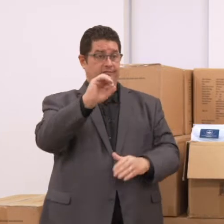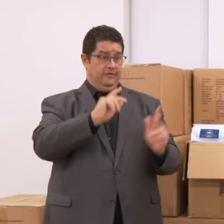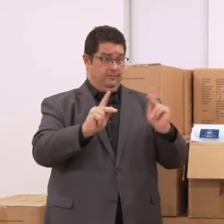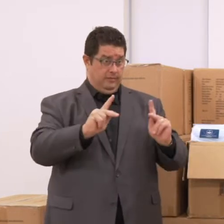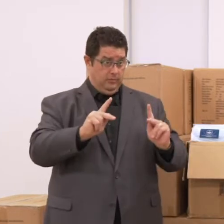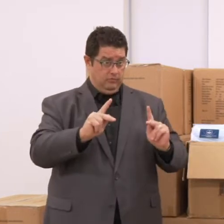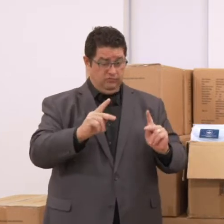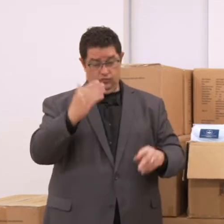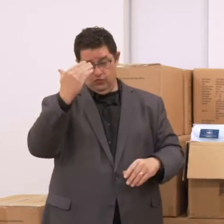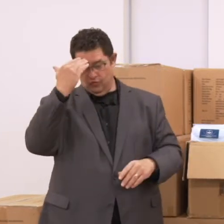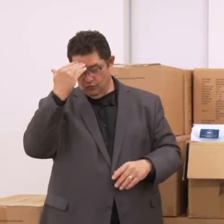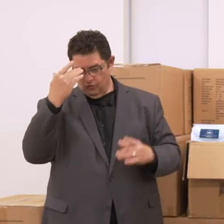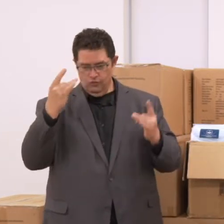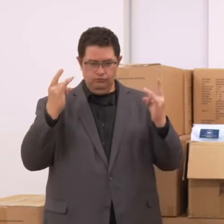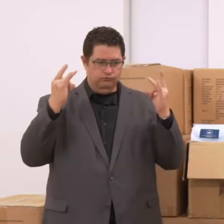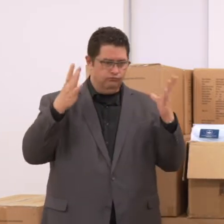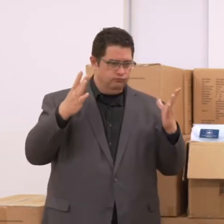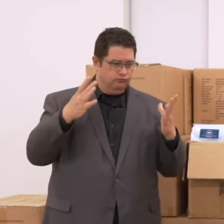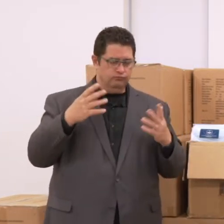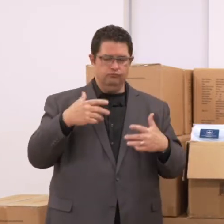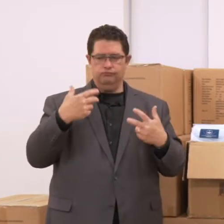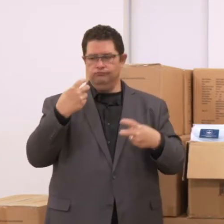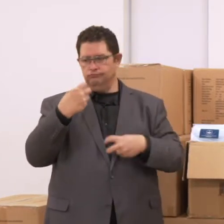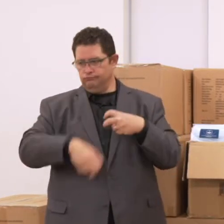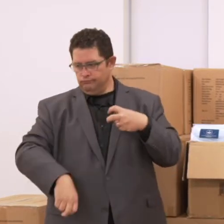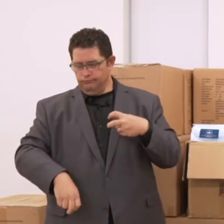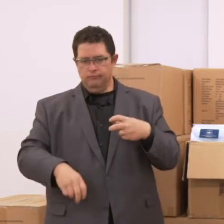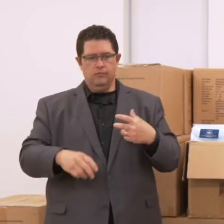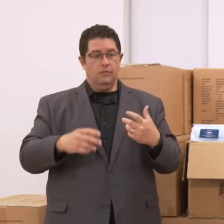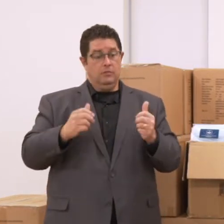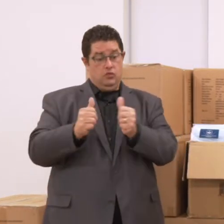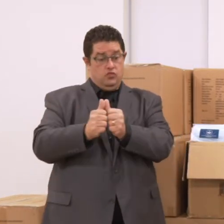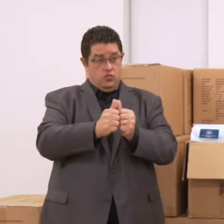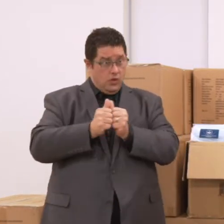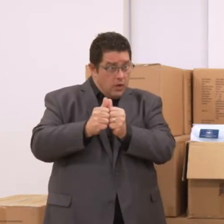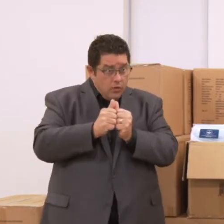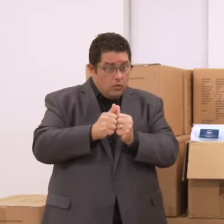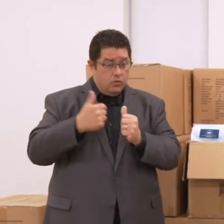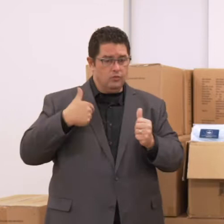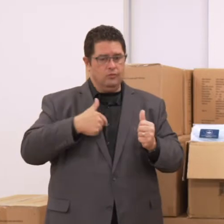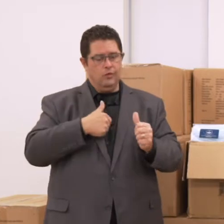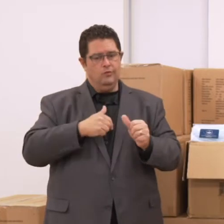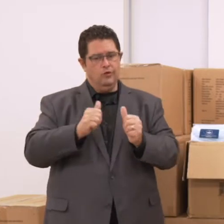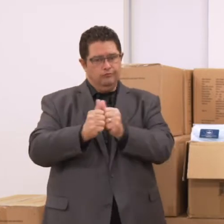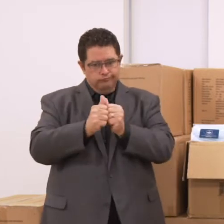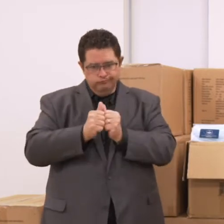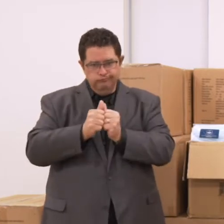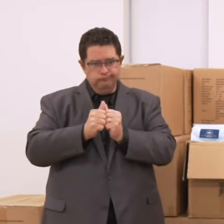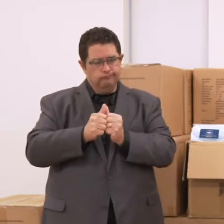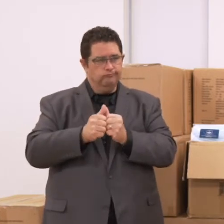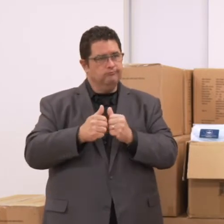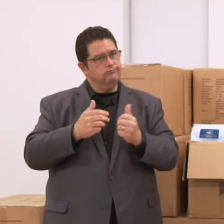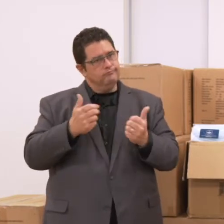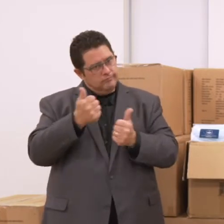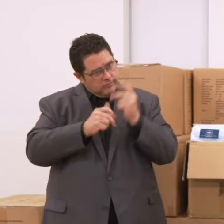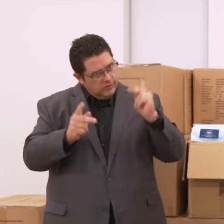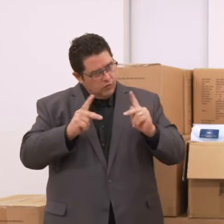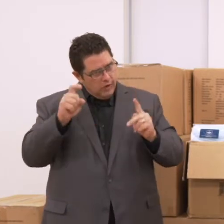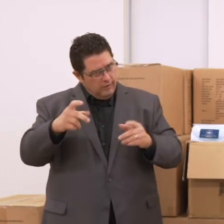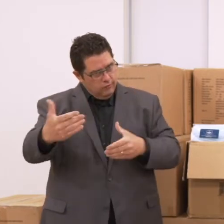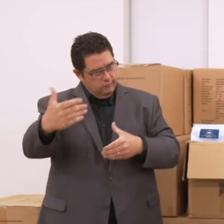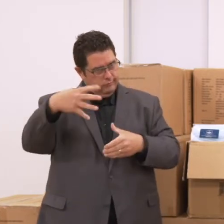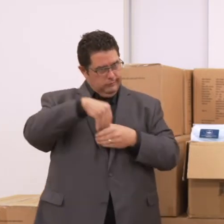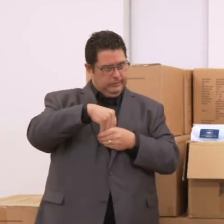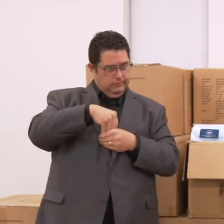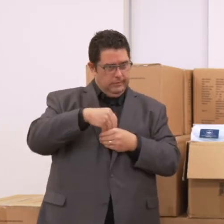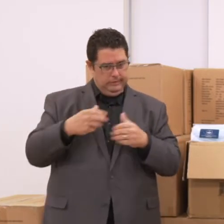difficult, we know this will be hard, but together we're going to work through this and everyone is going to have to participate in the